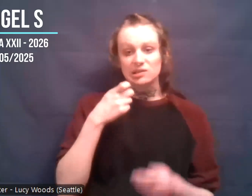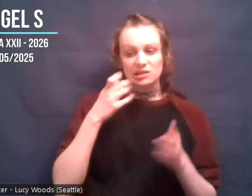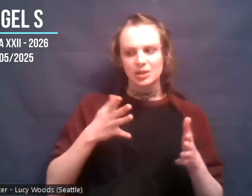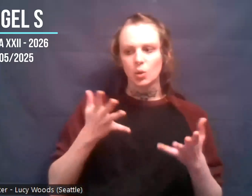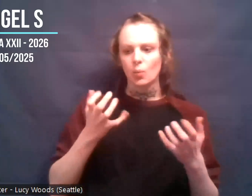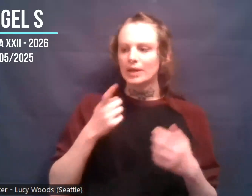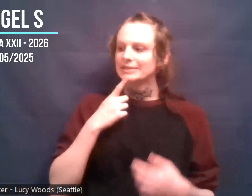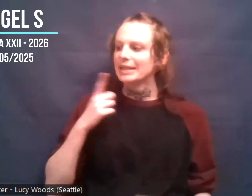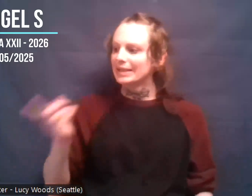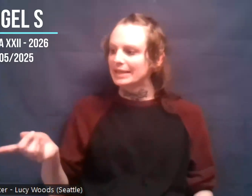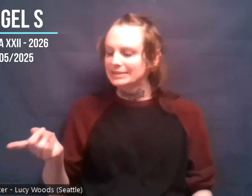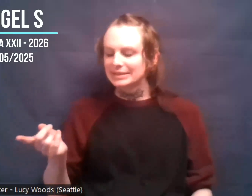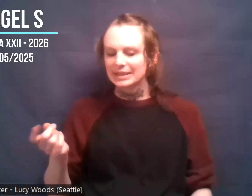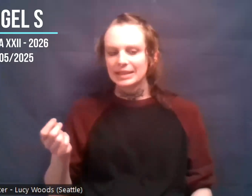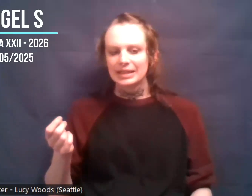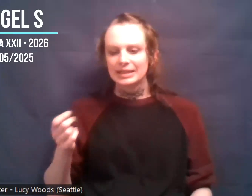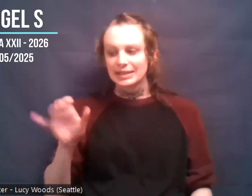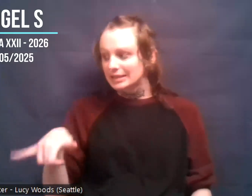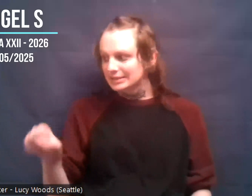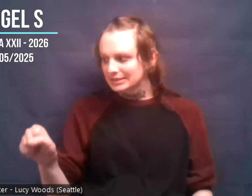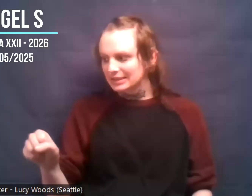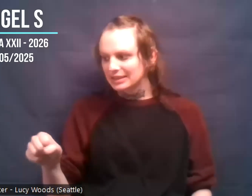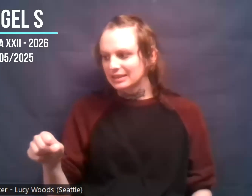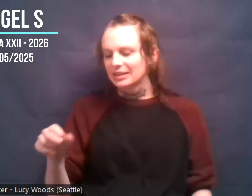came out was no. And that wasn't me.